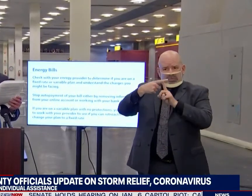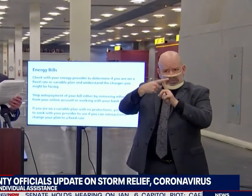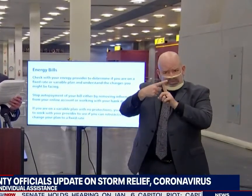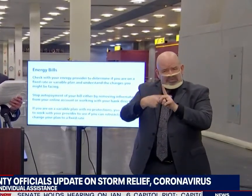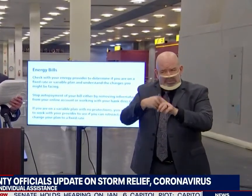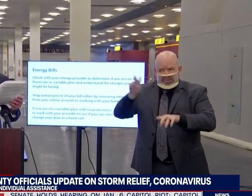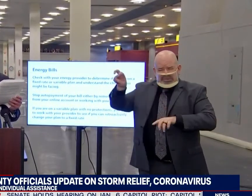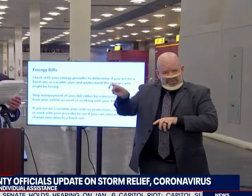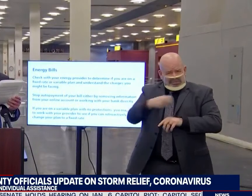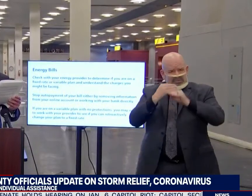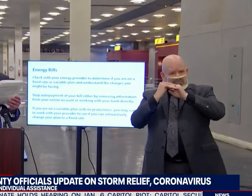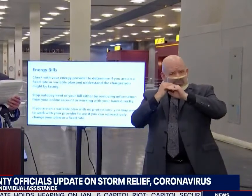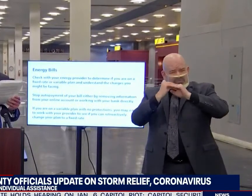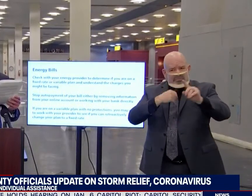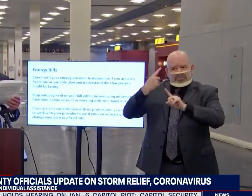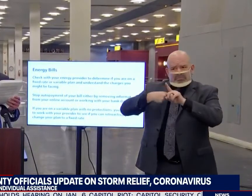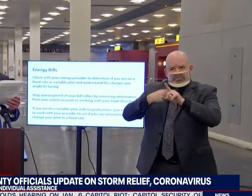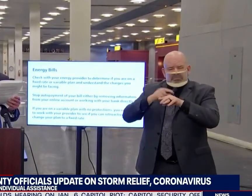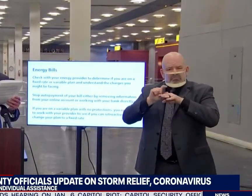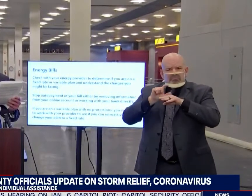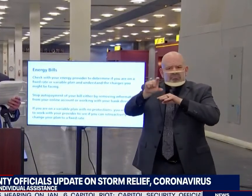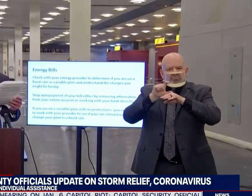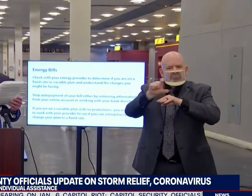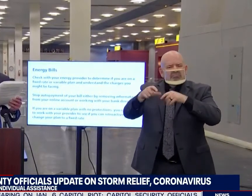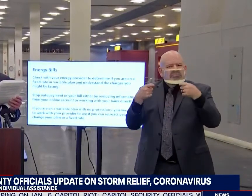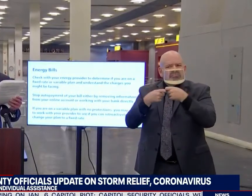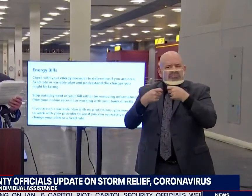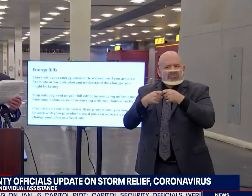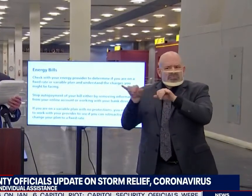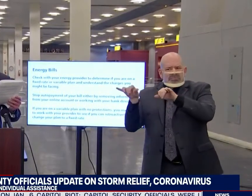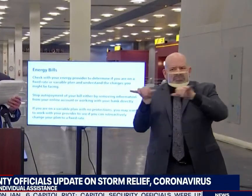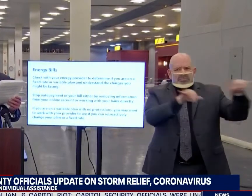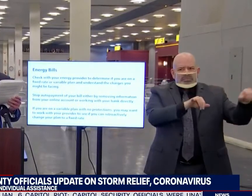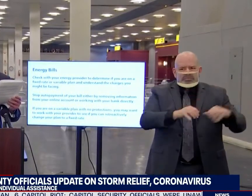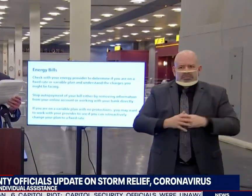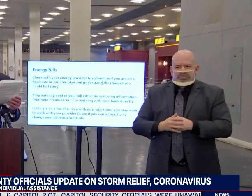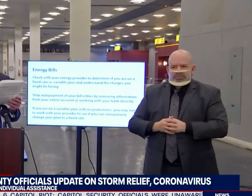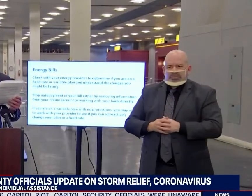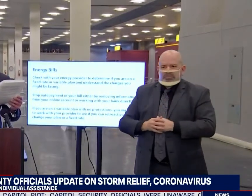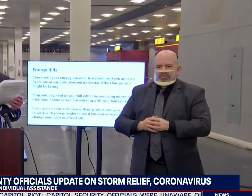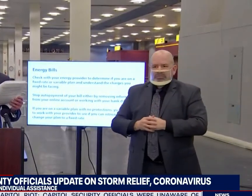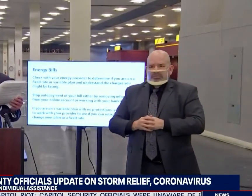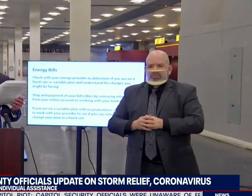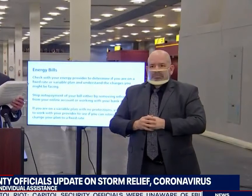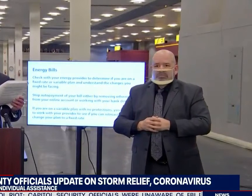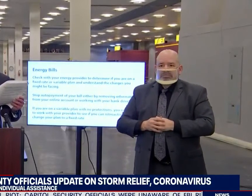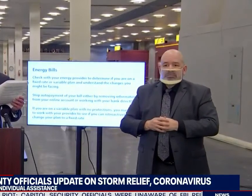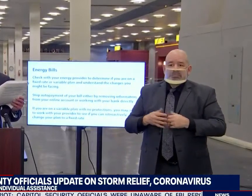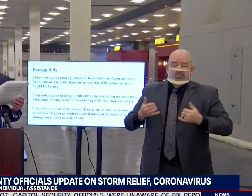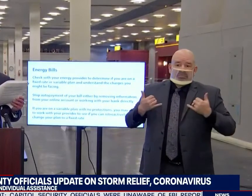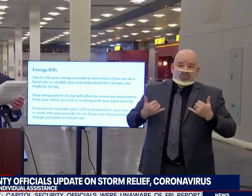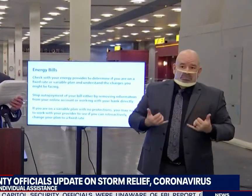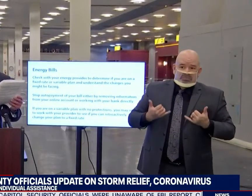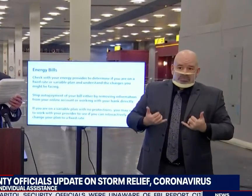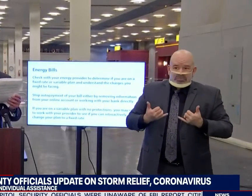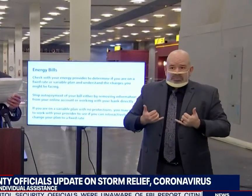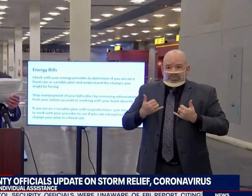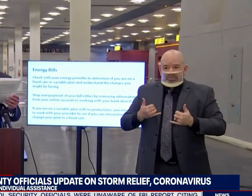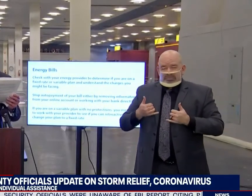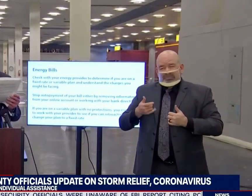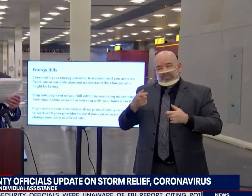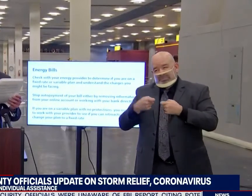because they know everybody is looking at those fixed rate plans. Uh chances are they'll come down and you don't want to lock in for two or